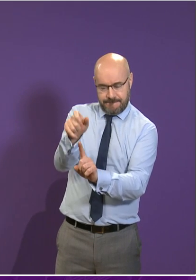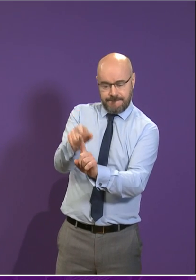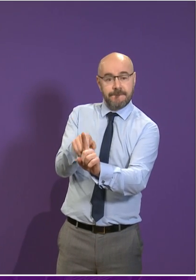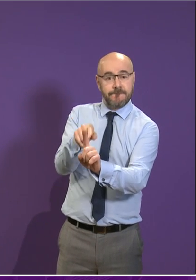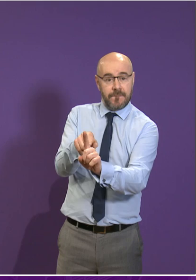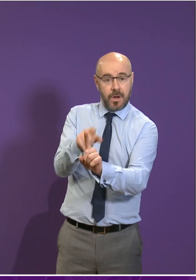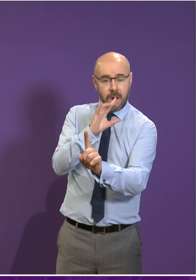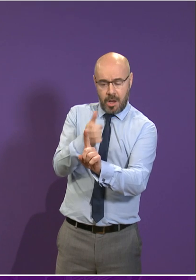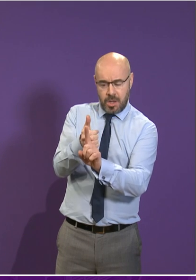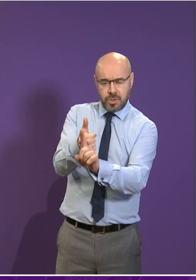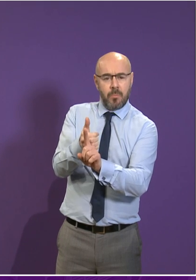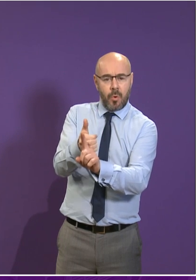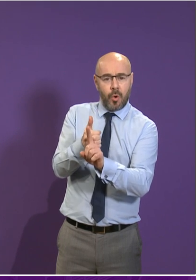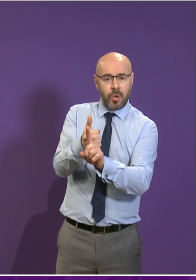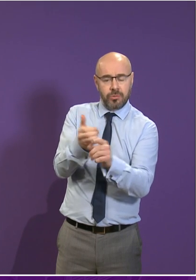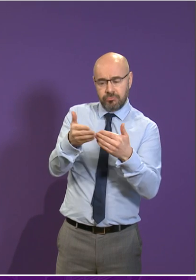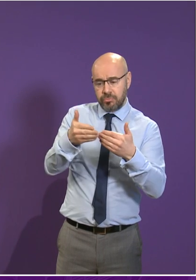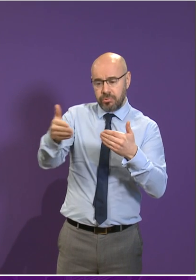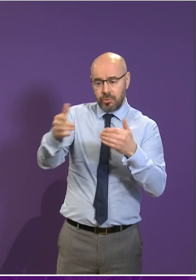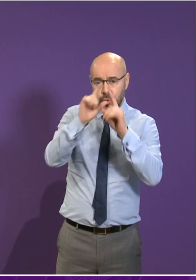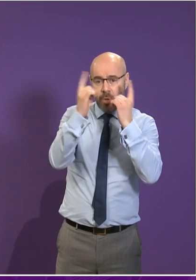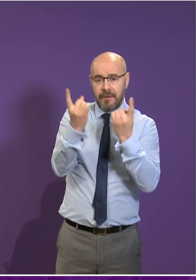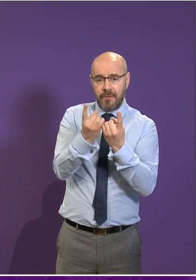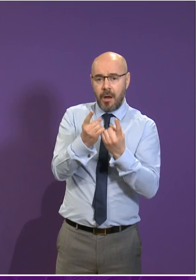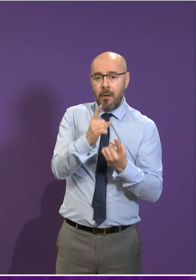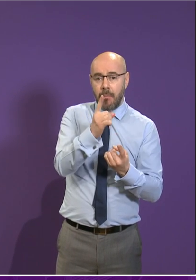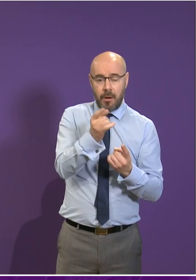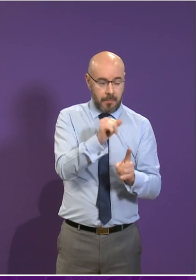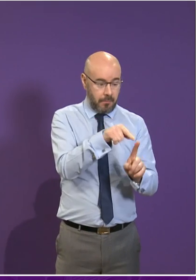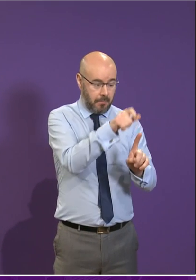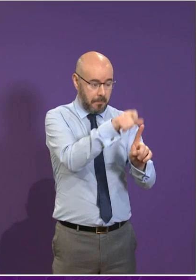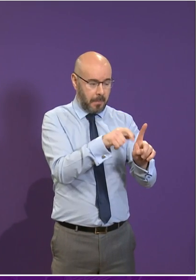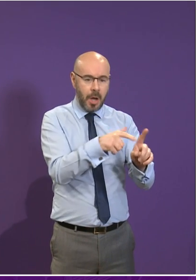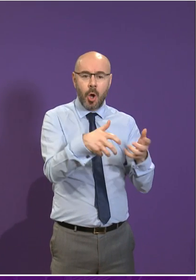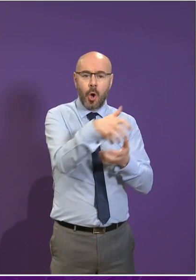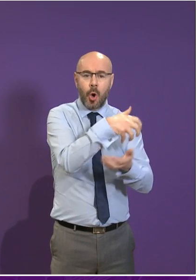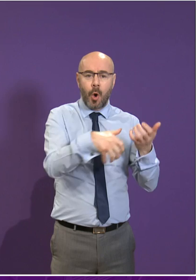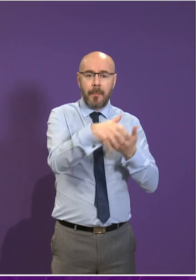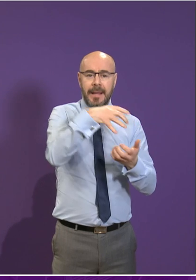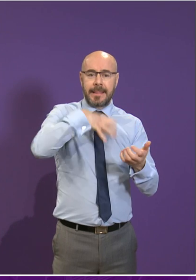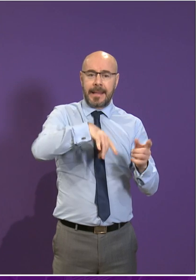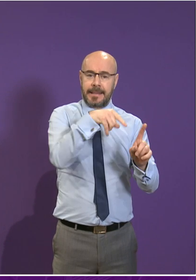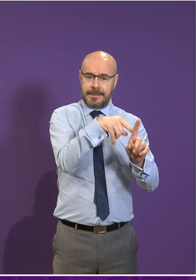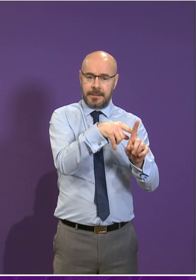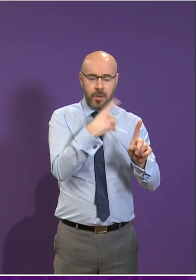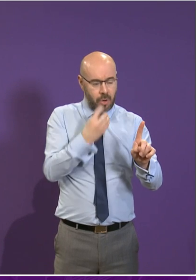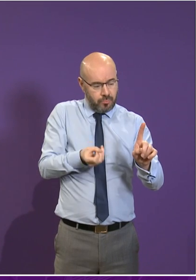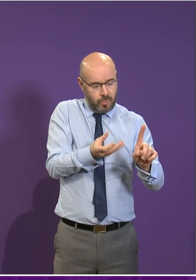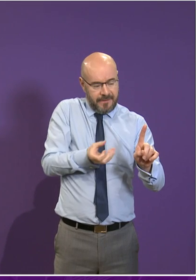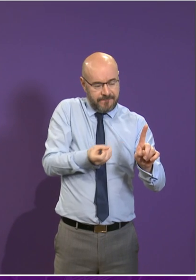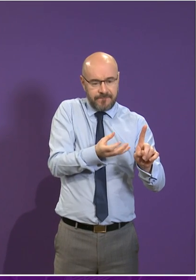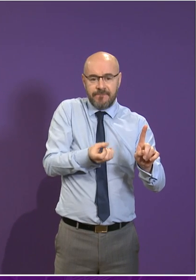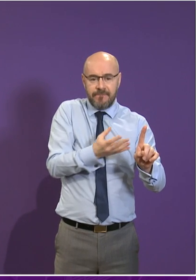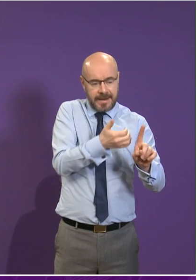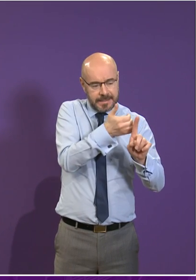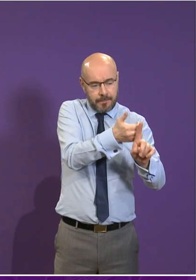you are supported through university. If you have more complex needs, it's far more difficult to get the ongoing support, the package